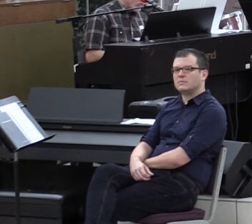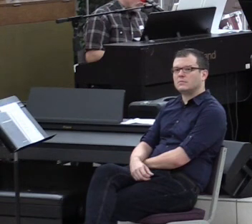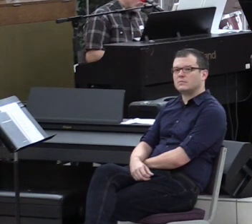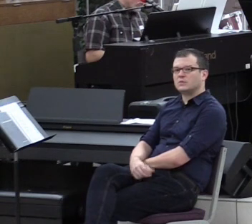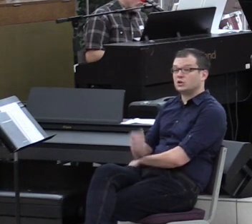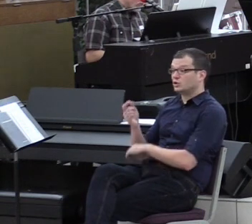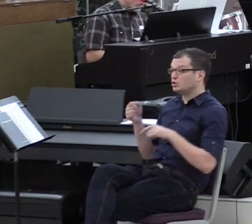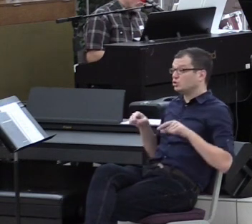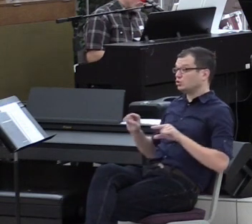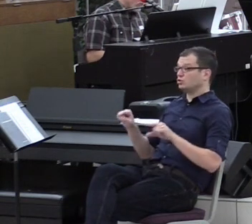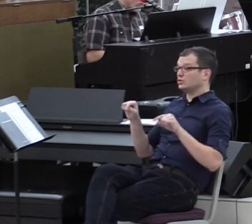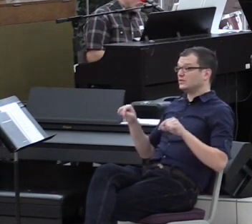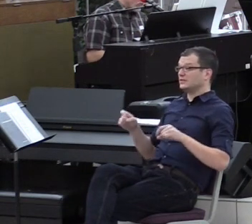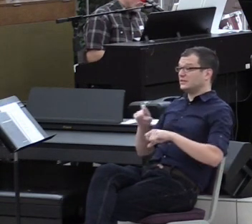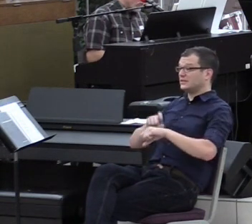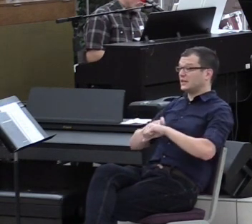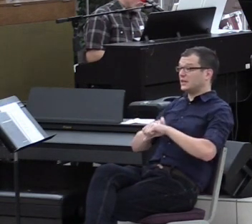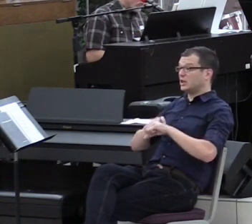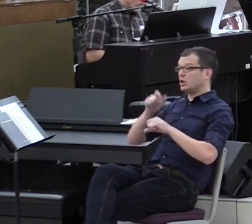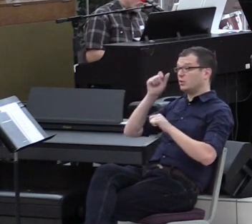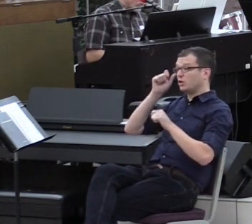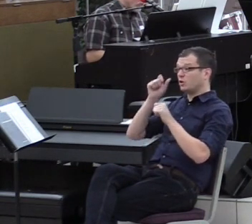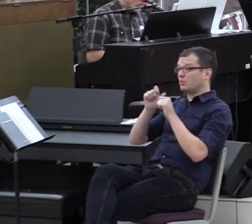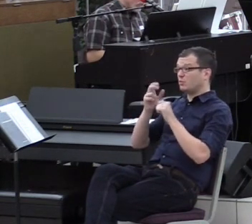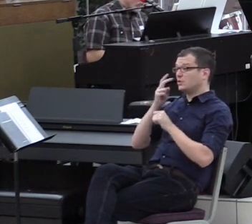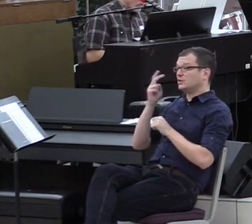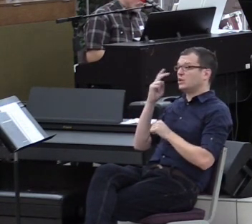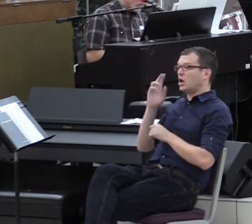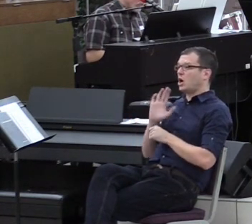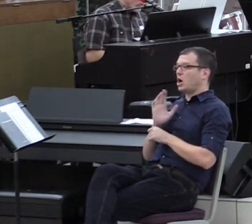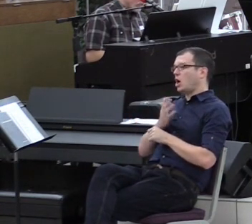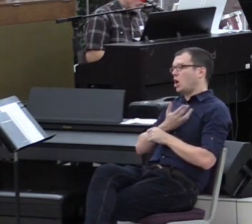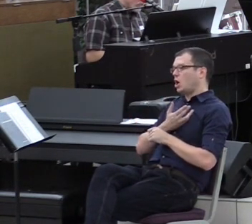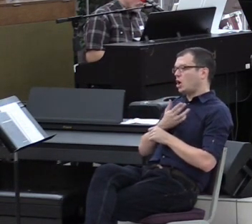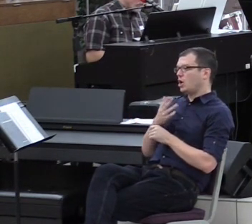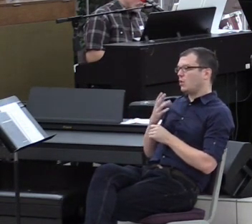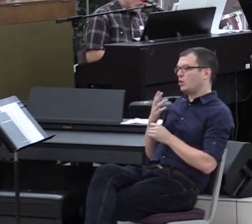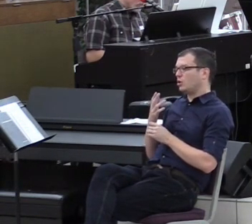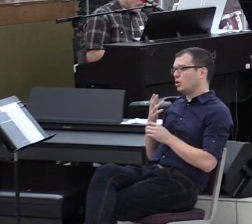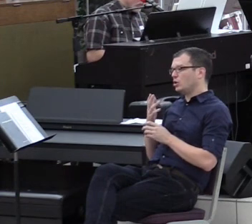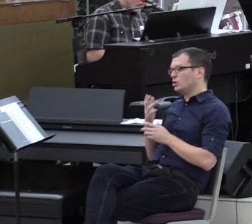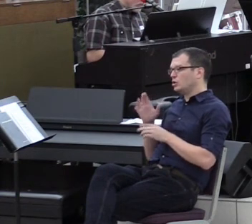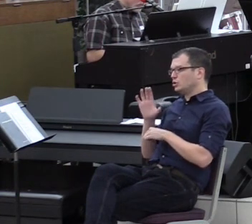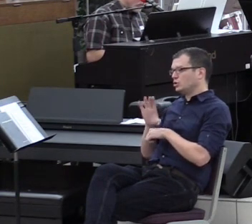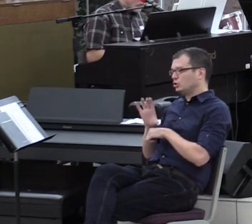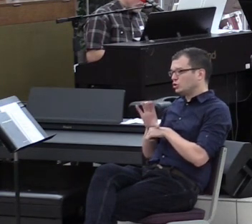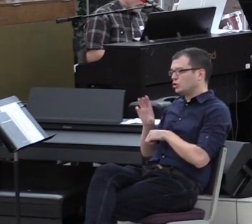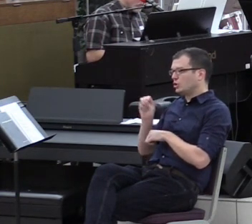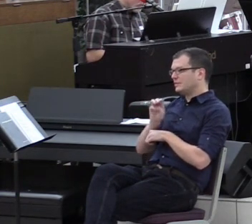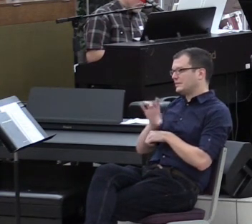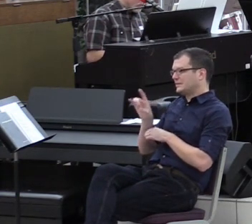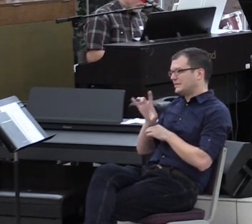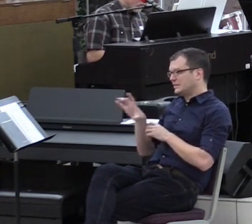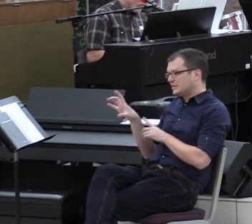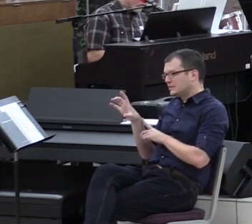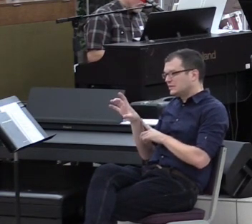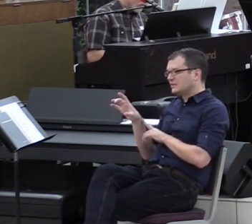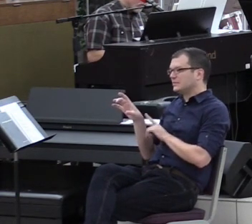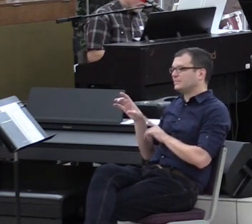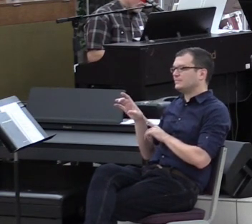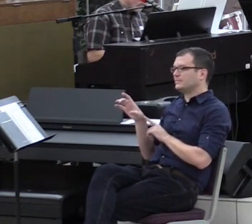During this time of remembrance, our denomination, the Metropolitan Community Churches, is